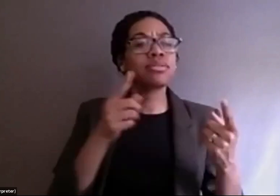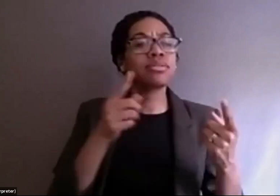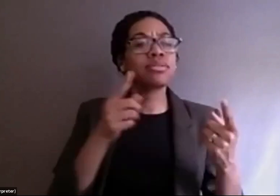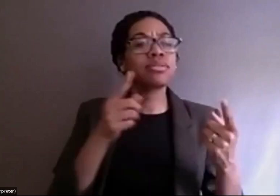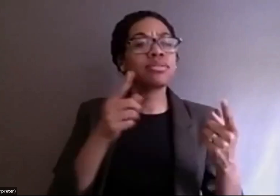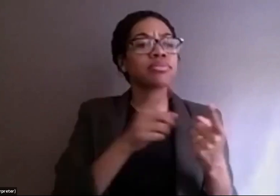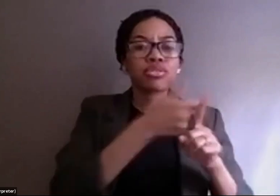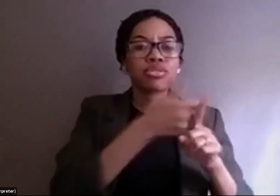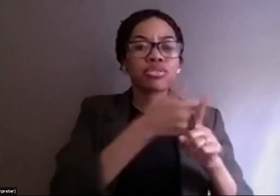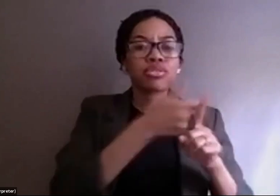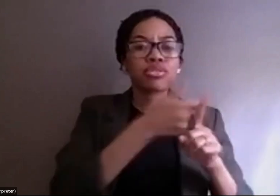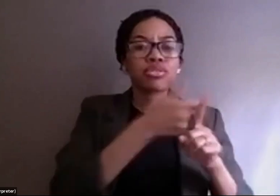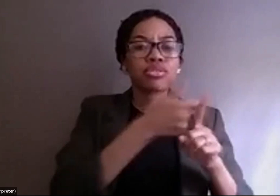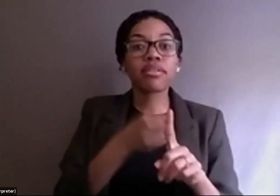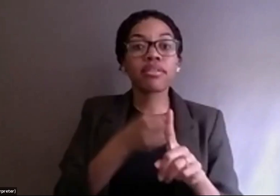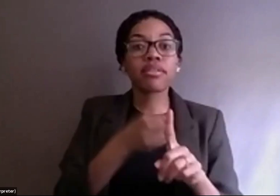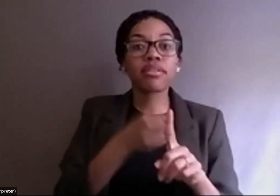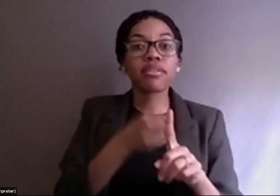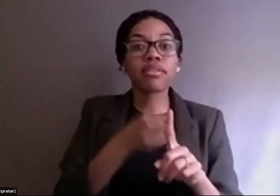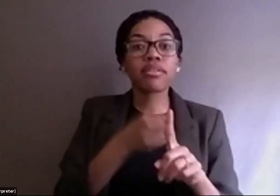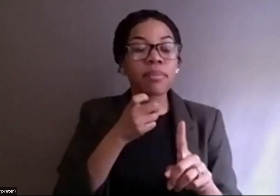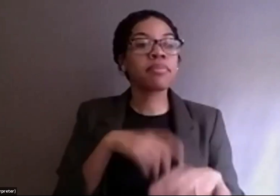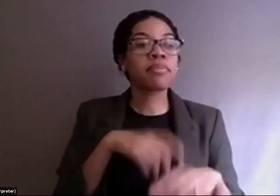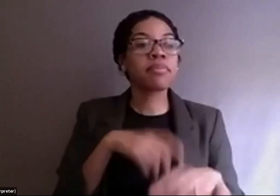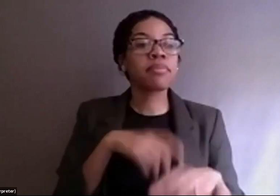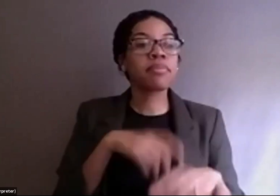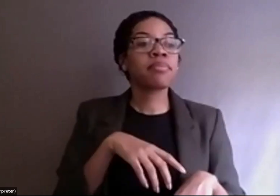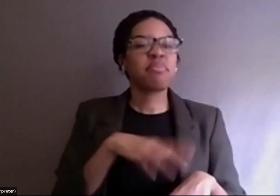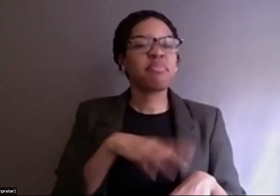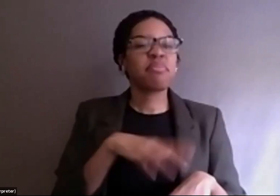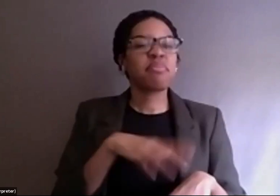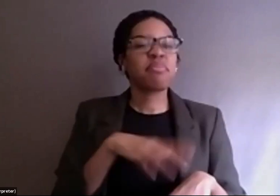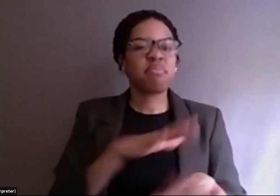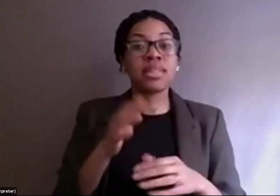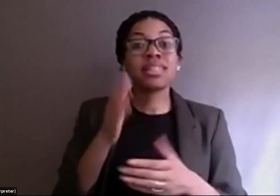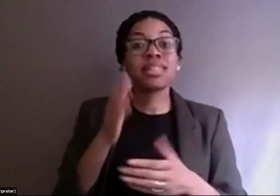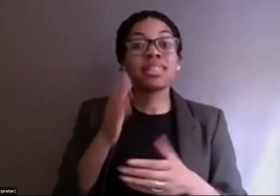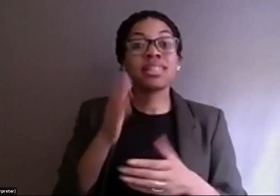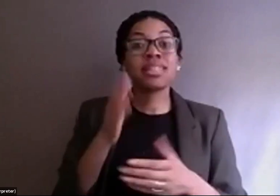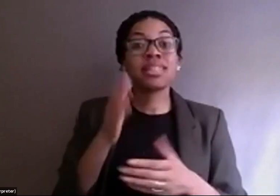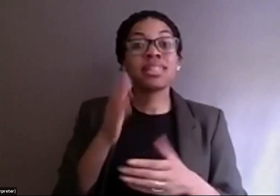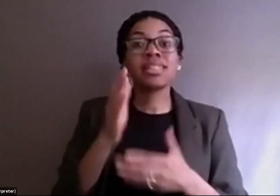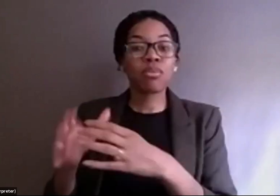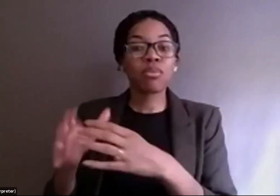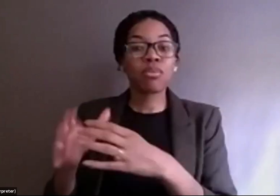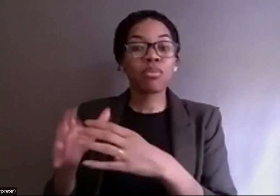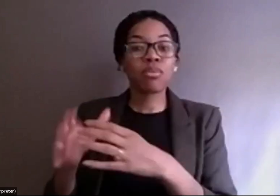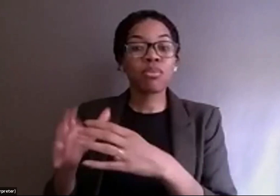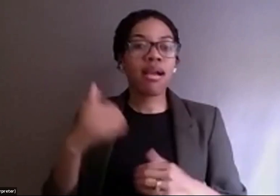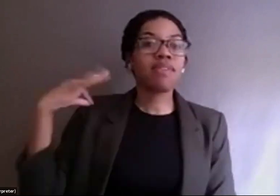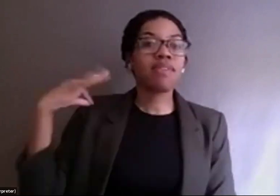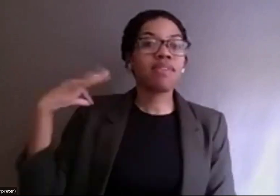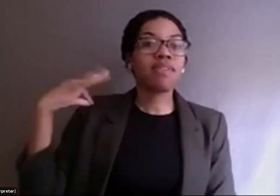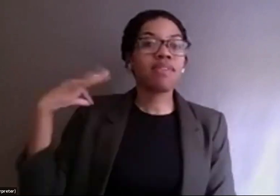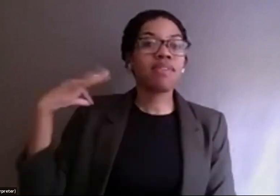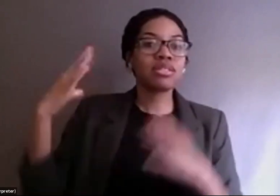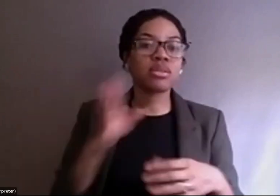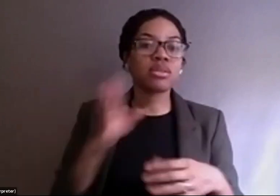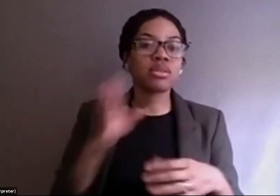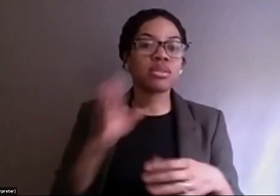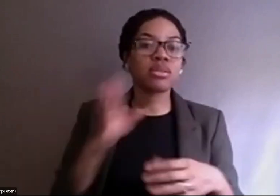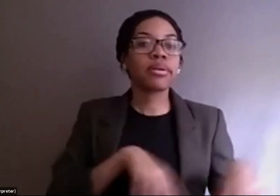from. Now, in some groups, there will be a Zinn Education Project teacher volunteer who will introduce themselves